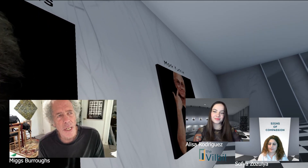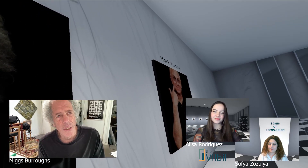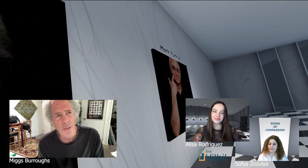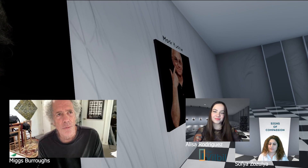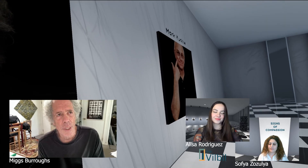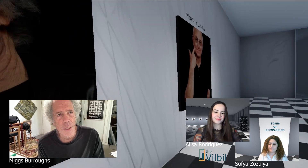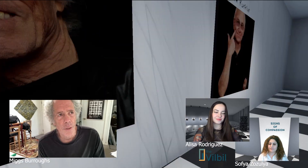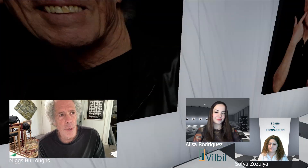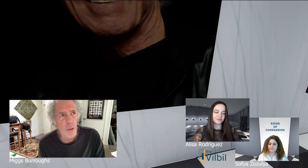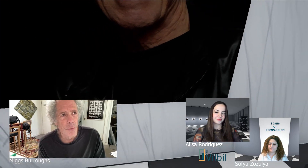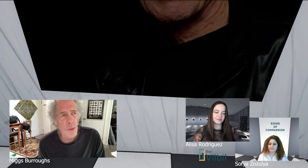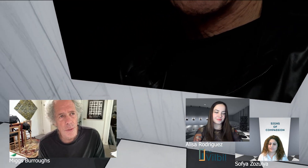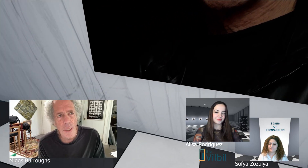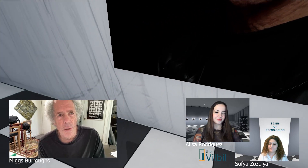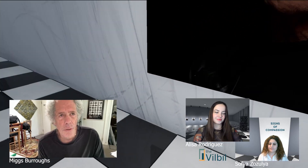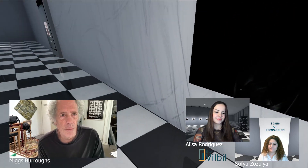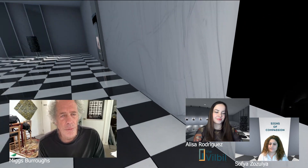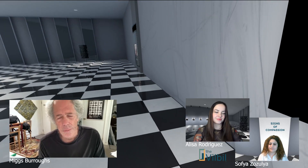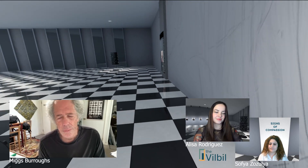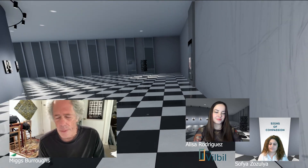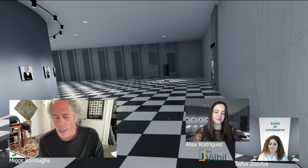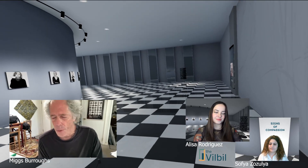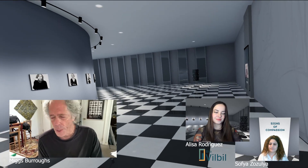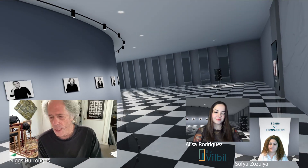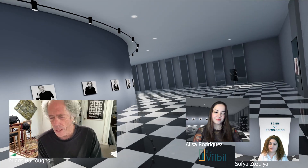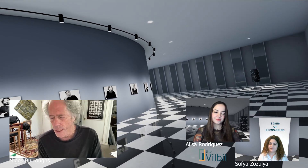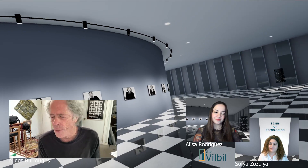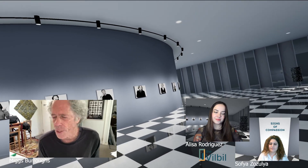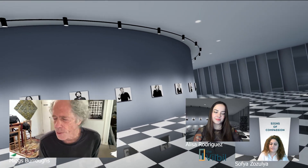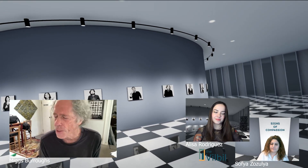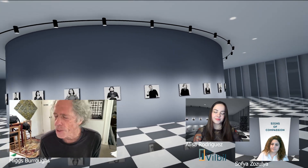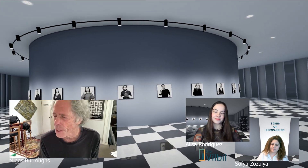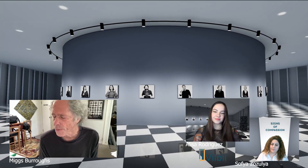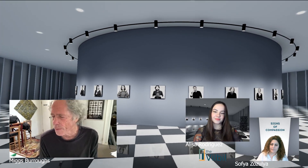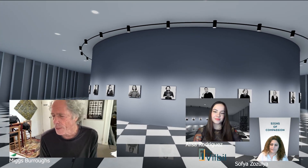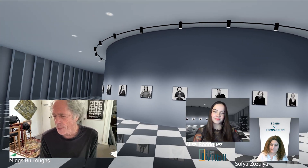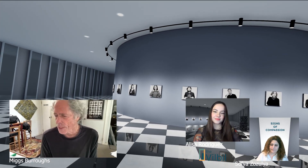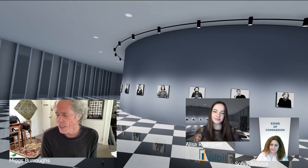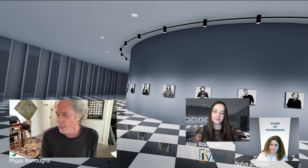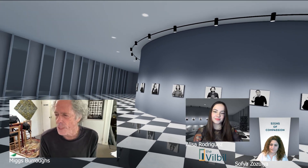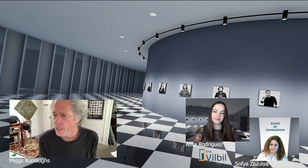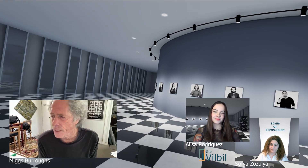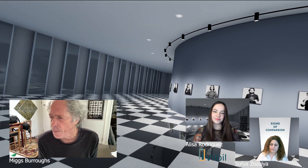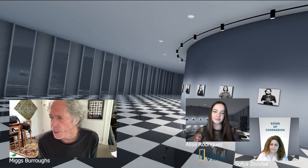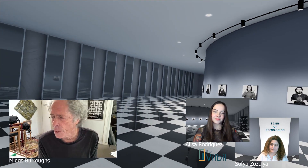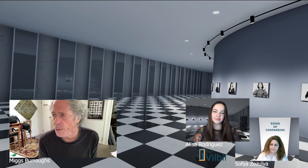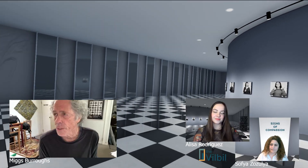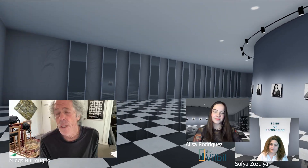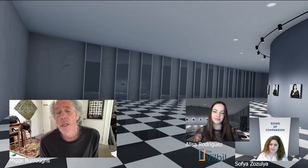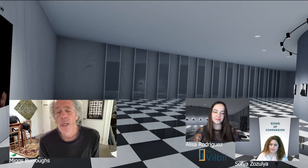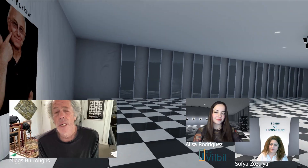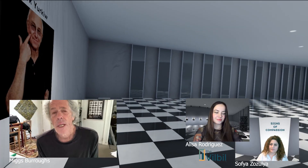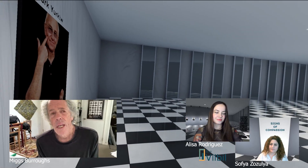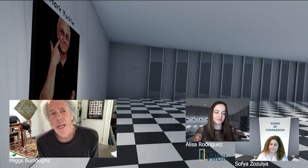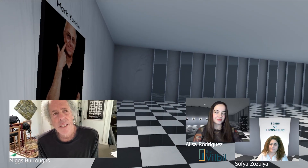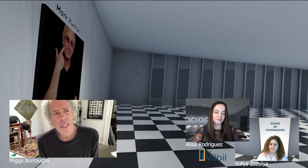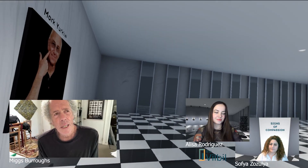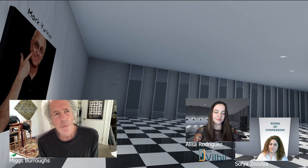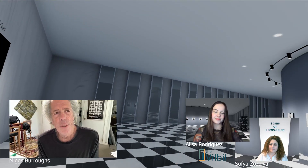I started reading her poems, now and then, not seriously or not thinking of anything in particular. And then the